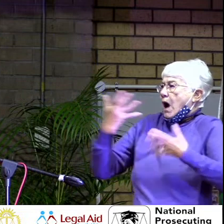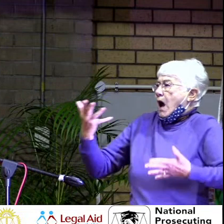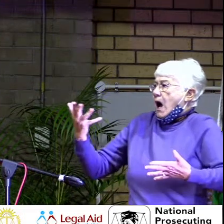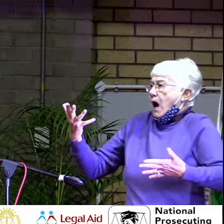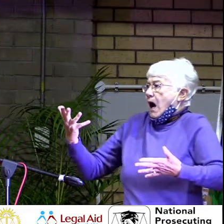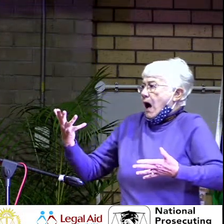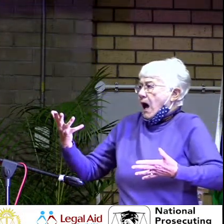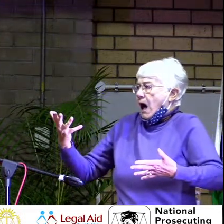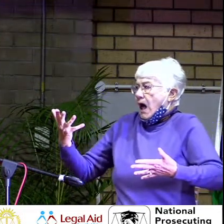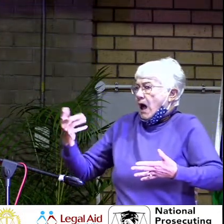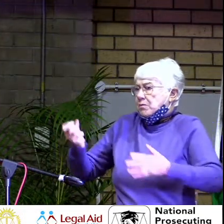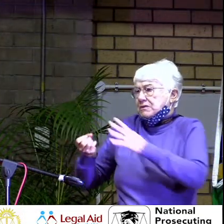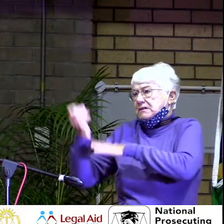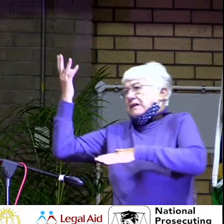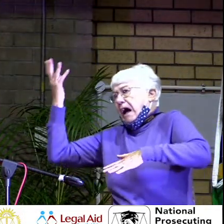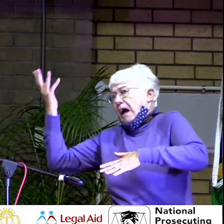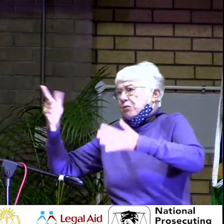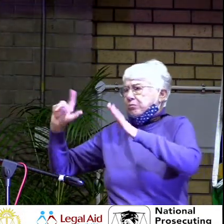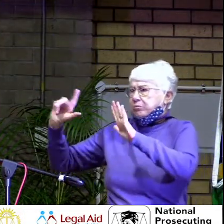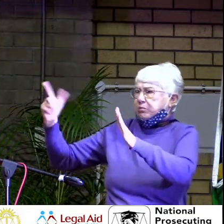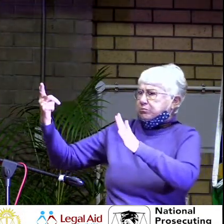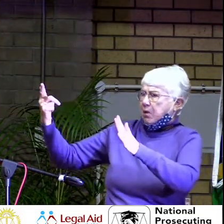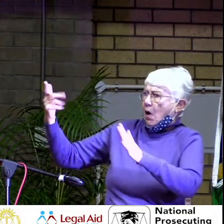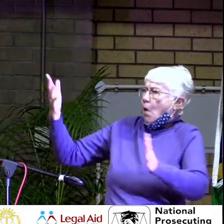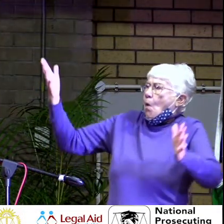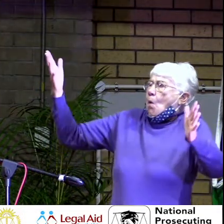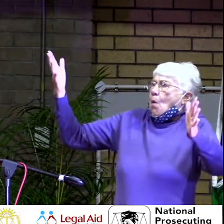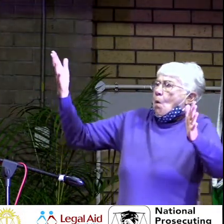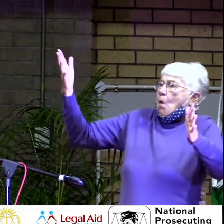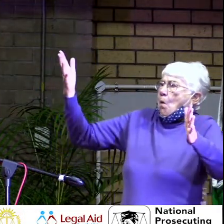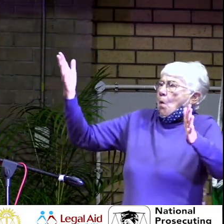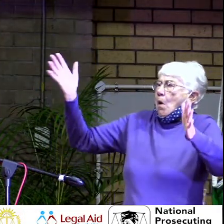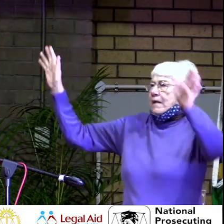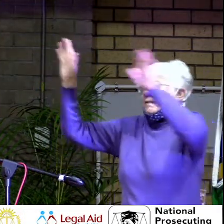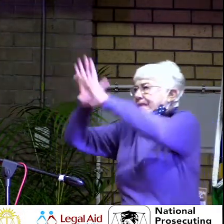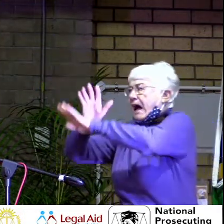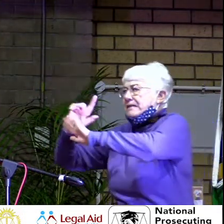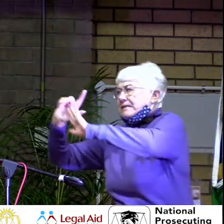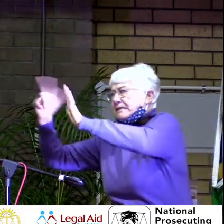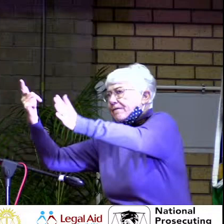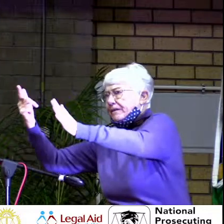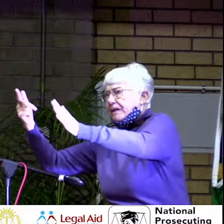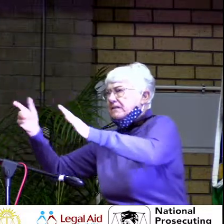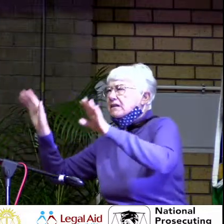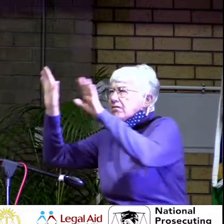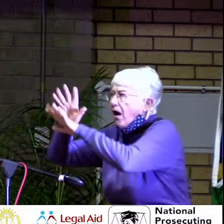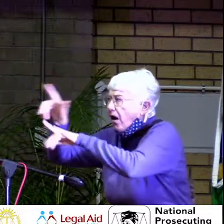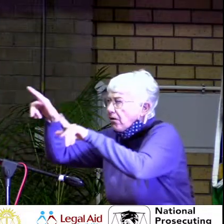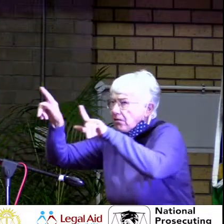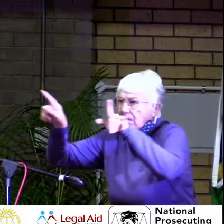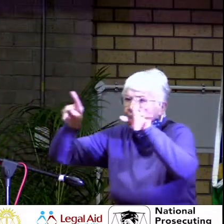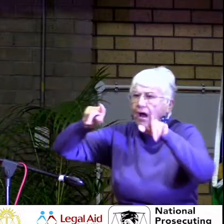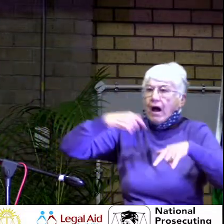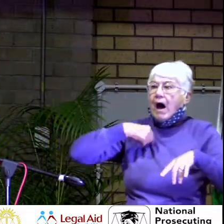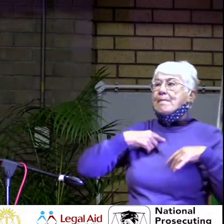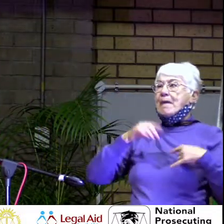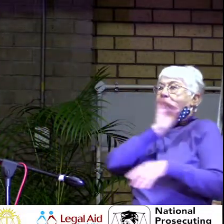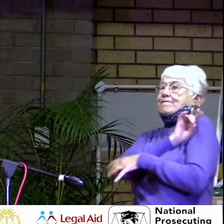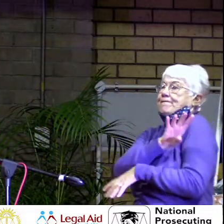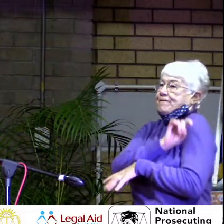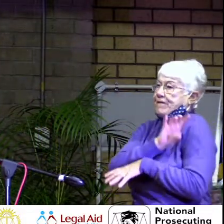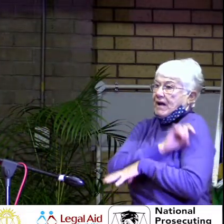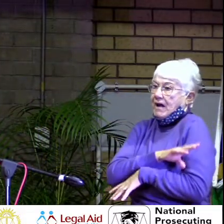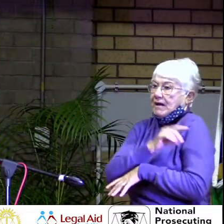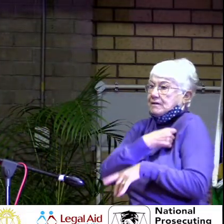off at 7 o'clock. And I'm afraid to knock off at 7 o'clock because there are people that are waiting that can rape me. Now we cannot have